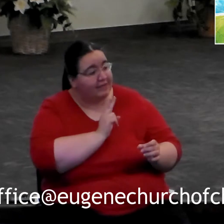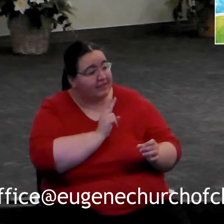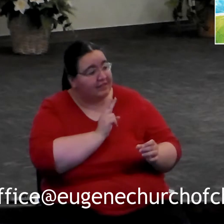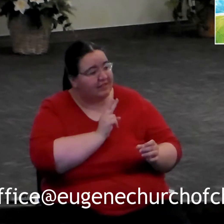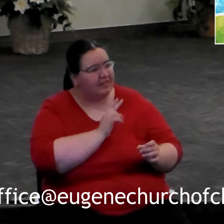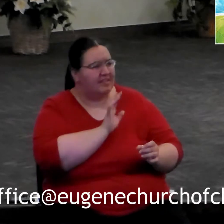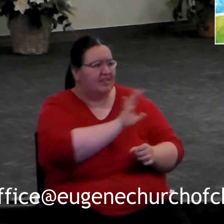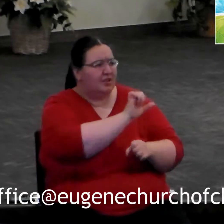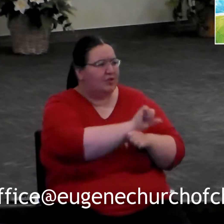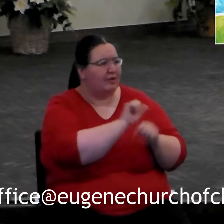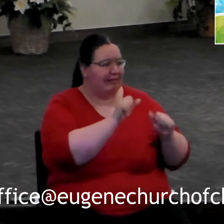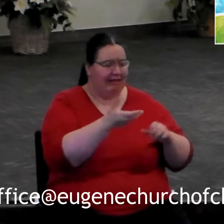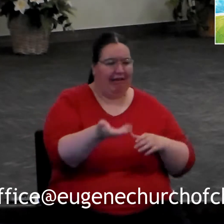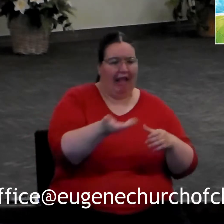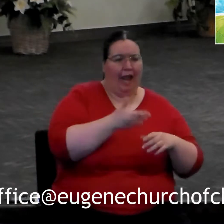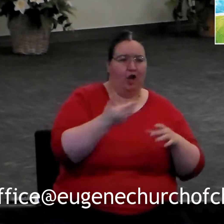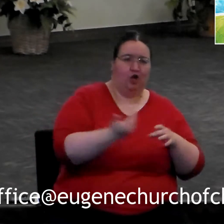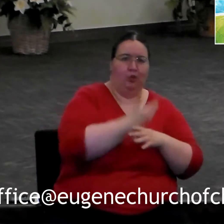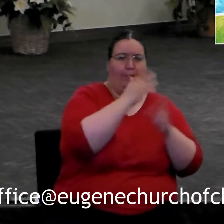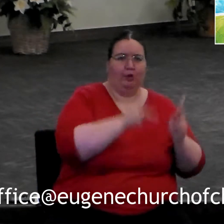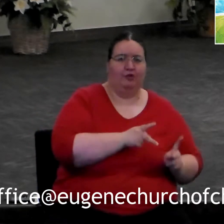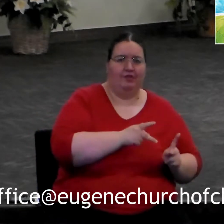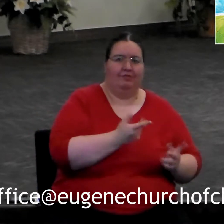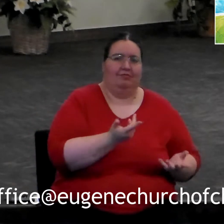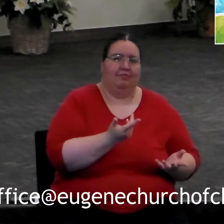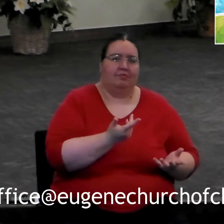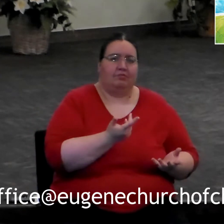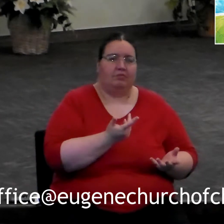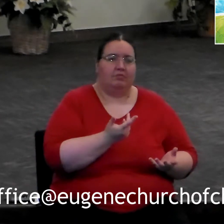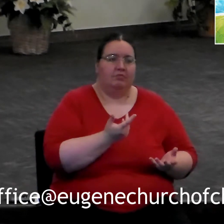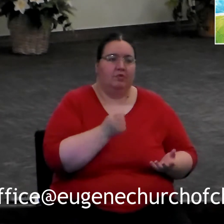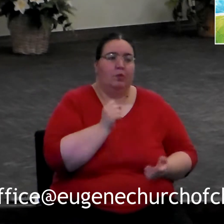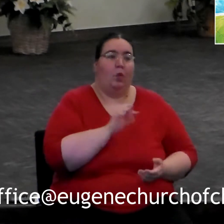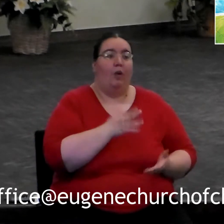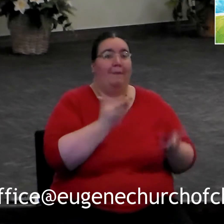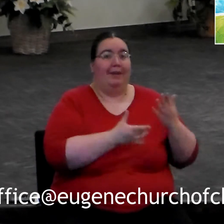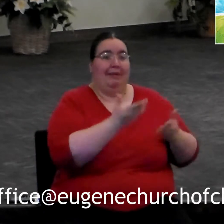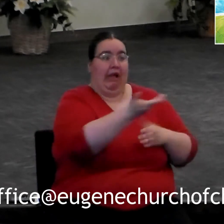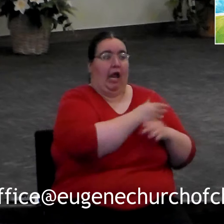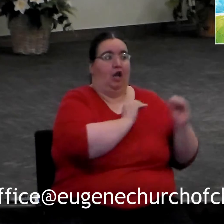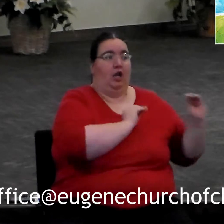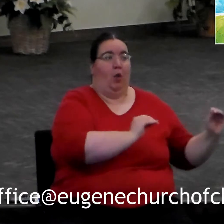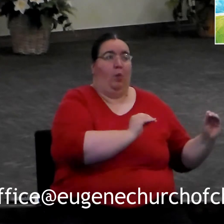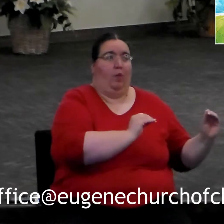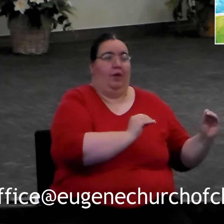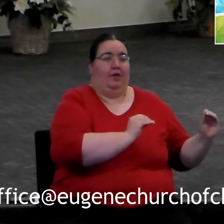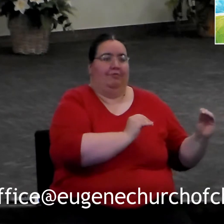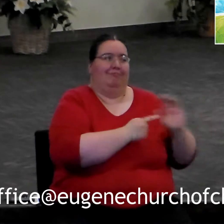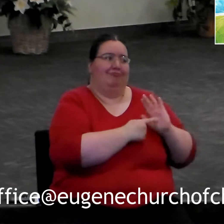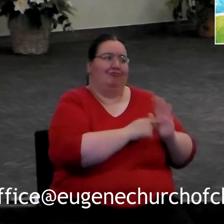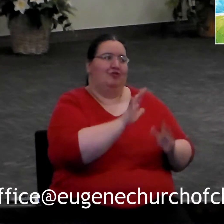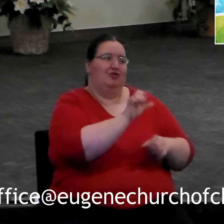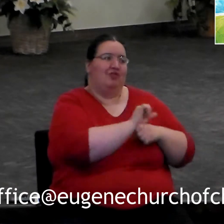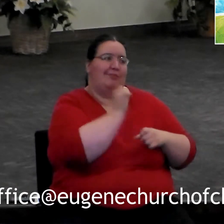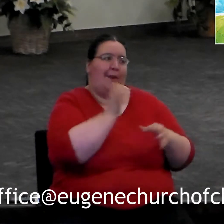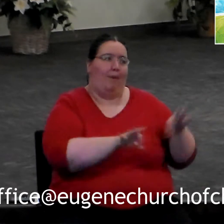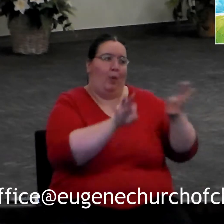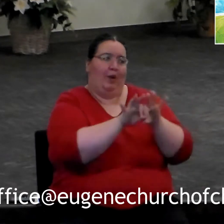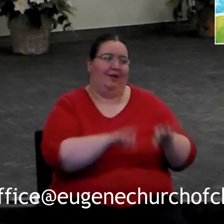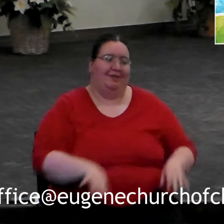worse sign that your job wasn't really all that necessary in the first place. I think sometimes we feel like it all comes back to us, and we get so caught